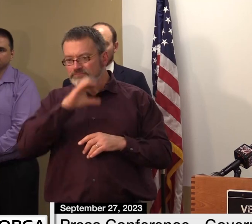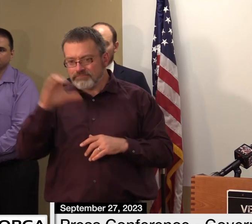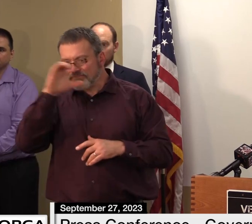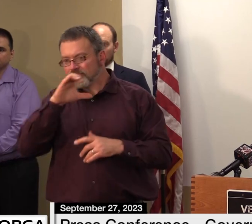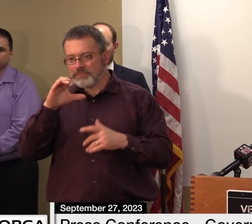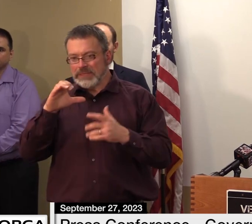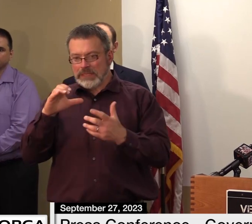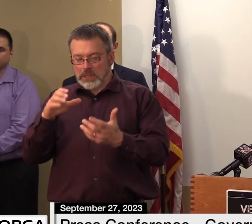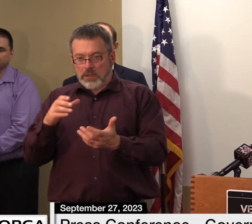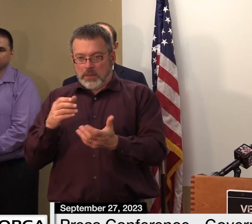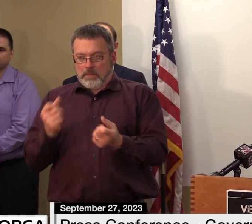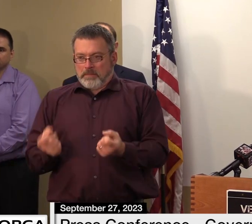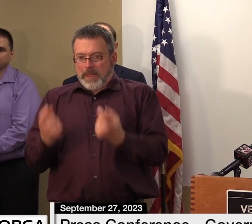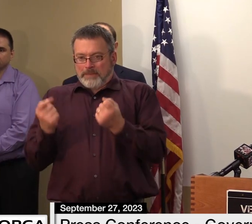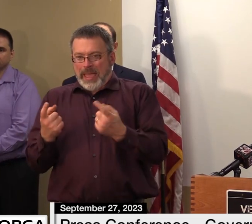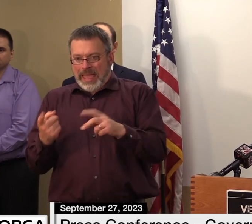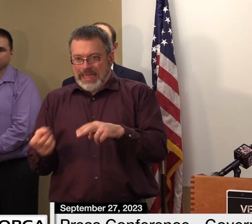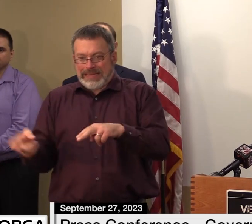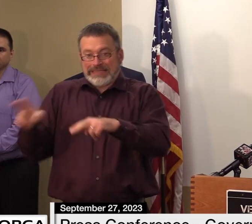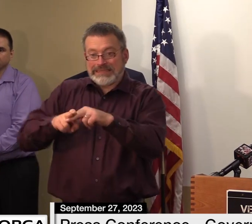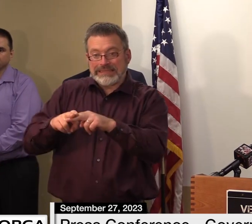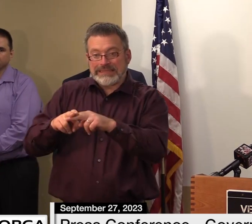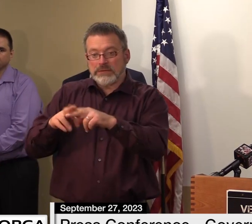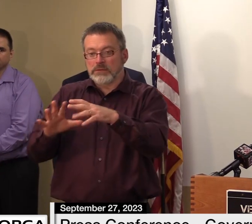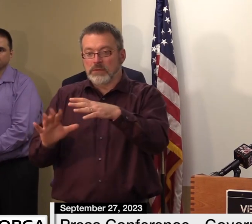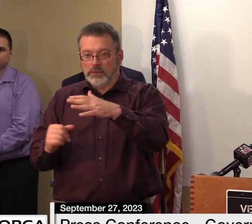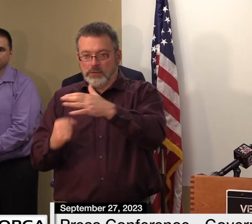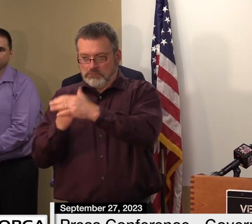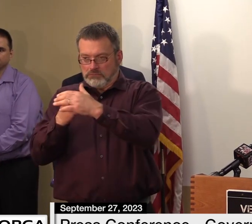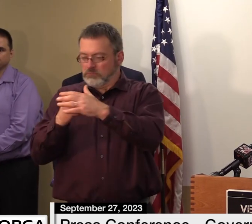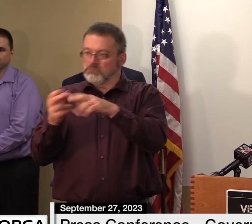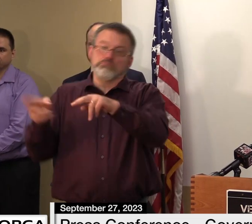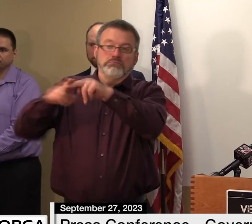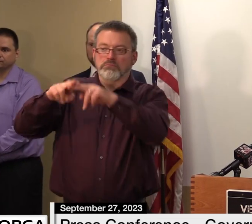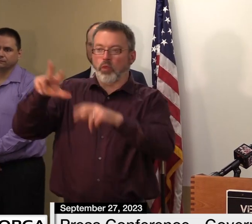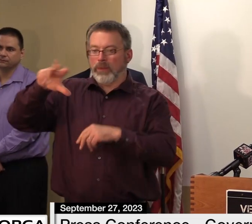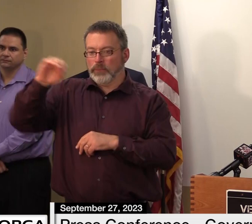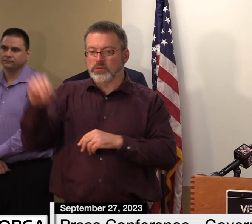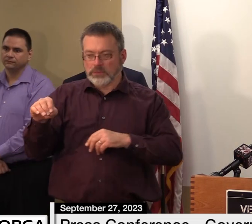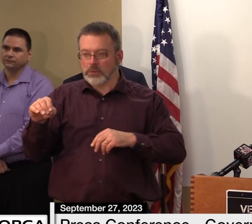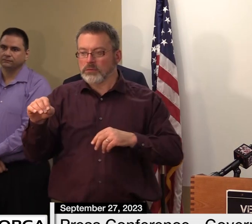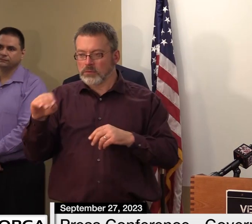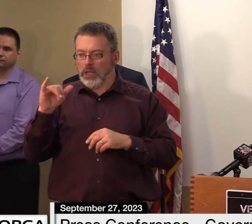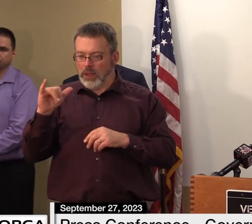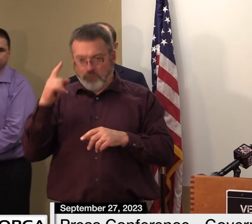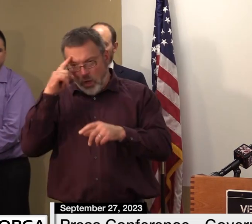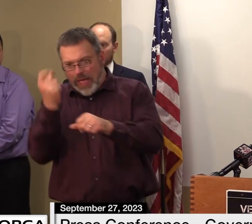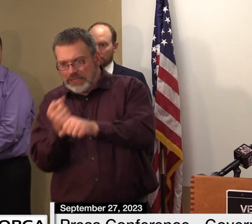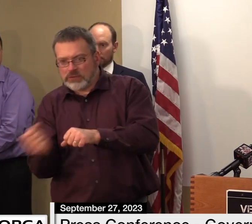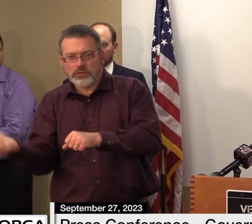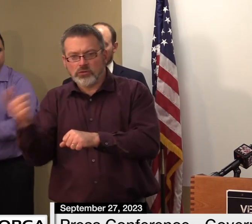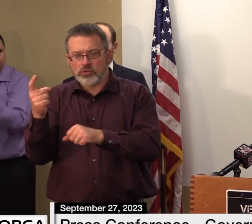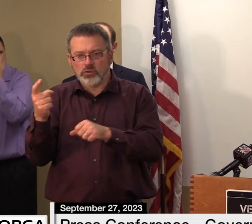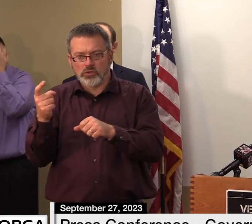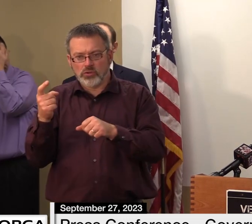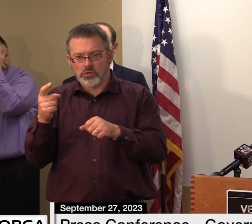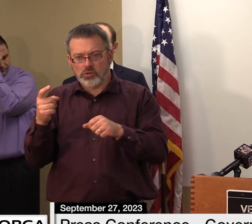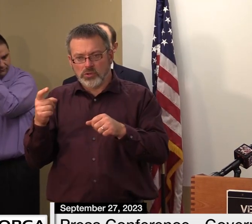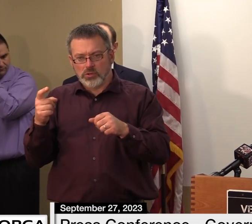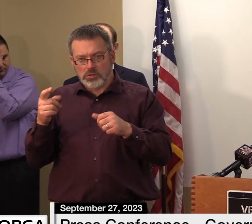increases next year to no more than 3%. Given the rate of inflation and just the direction